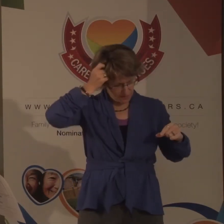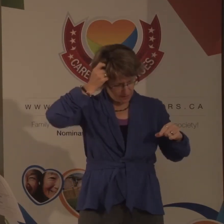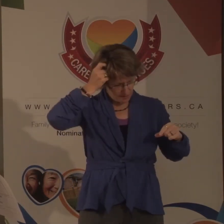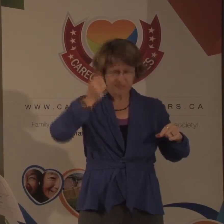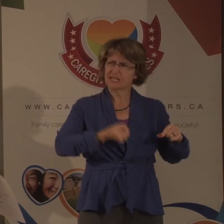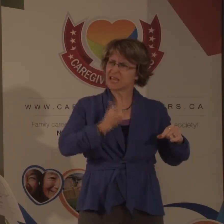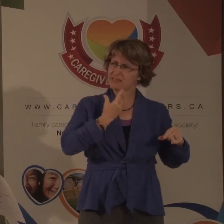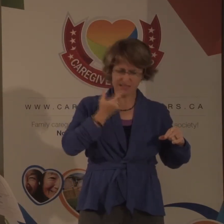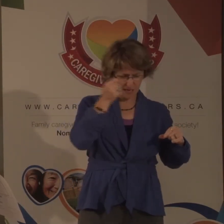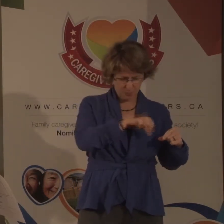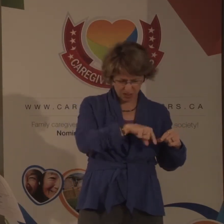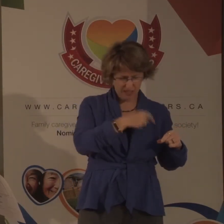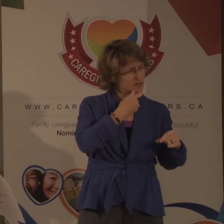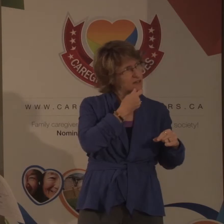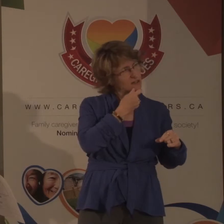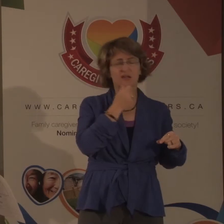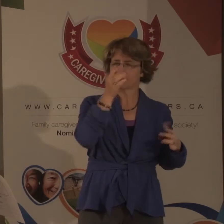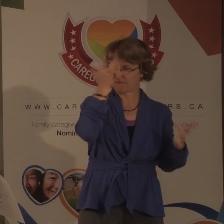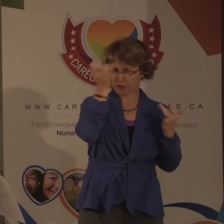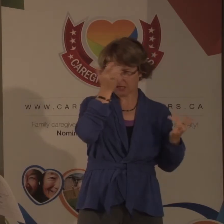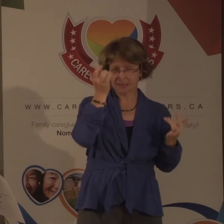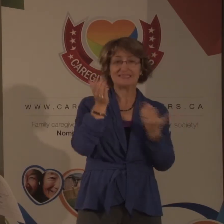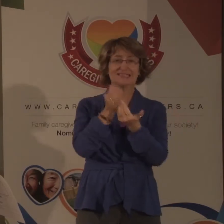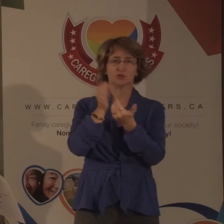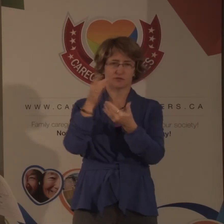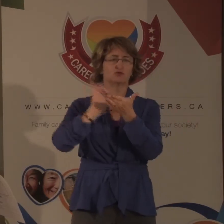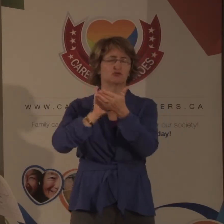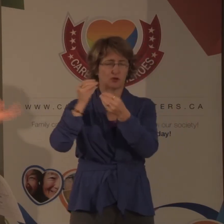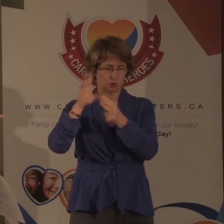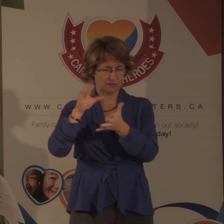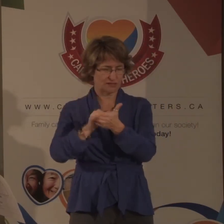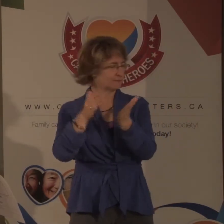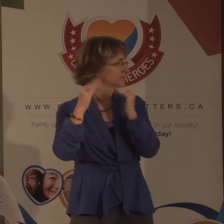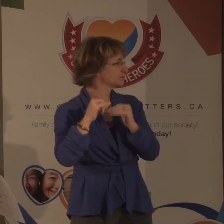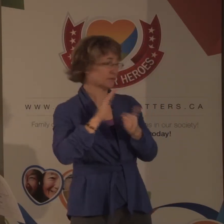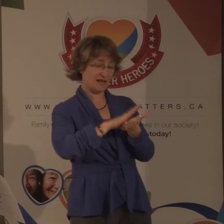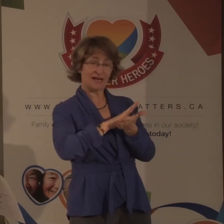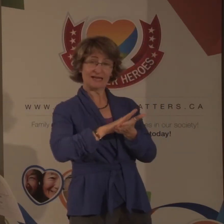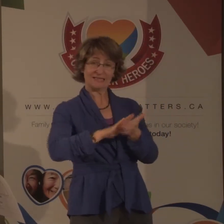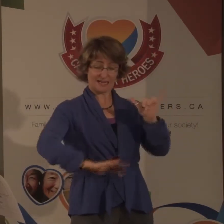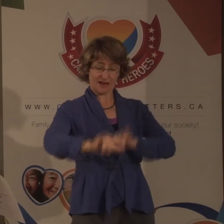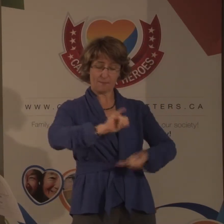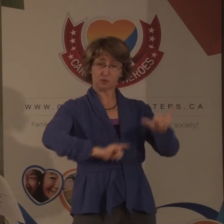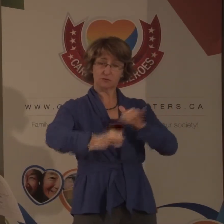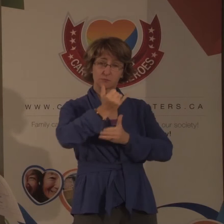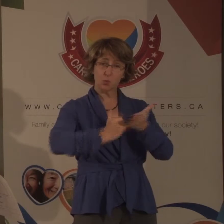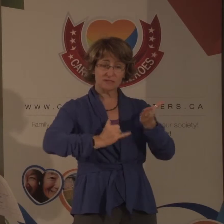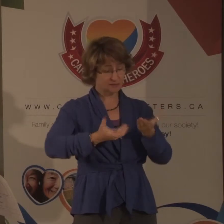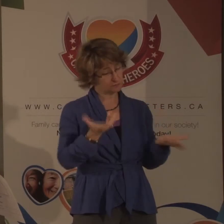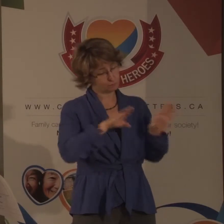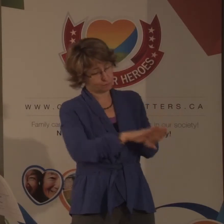not take it? Did I put it in? Did I not put it in? It's really better that way. Lock up cleaning supplies and chemicals and poisons.